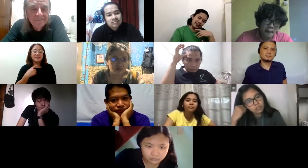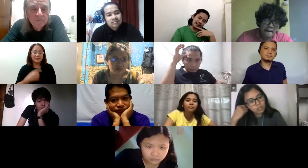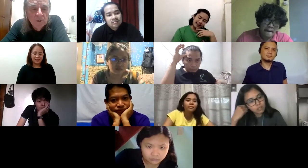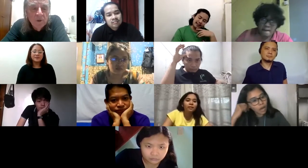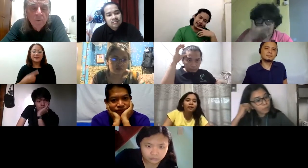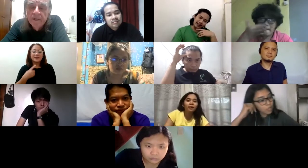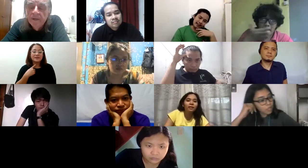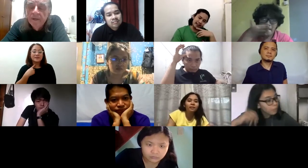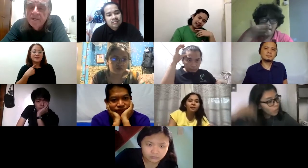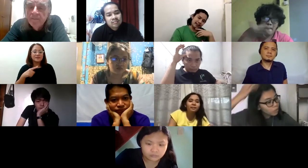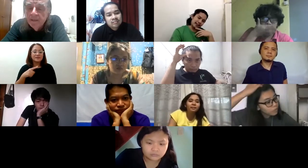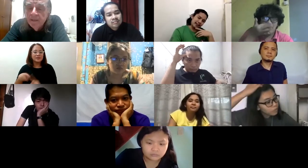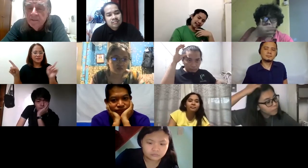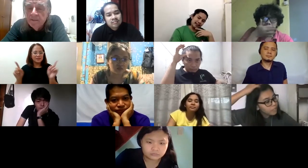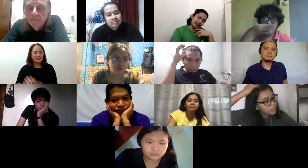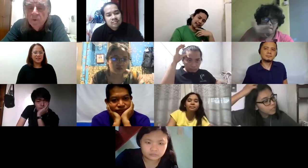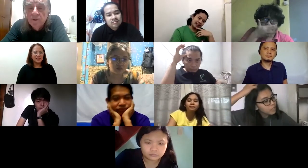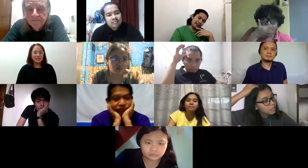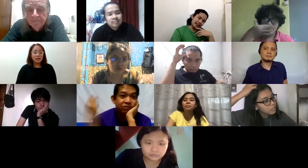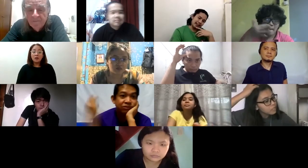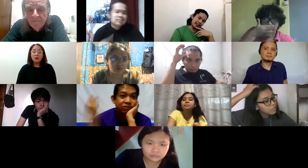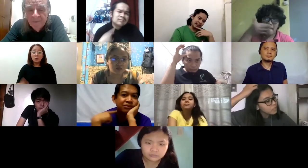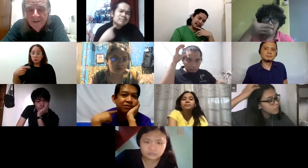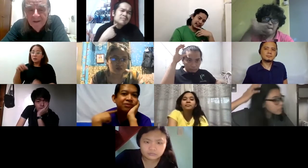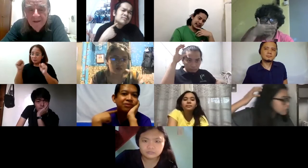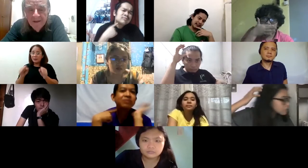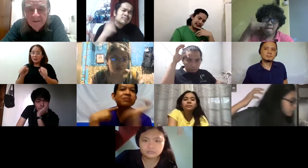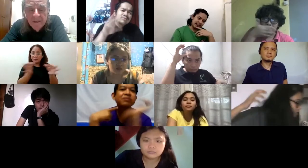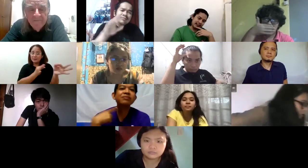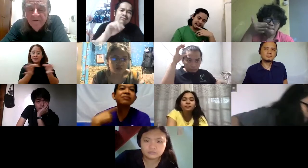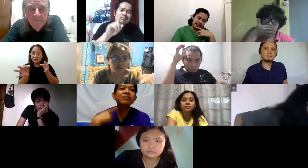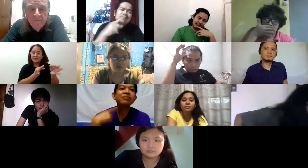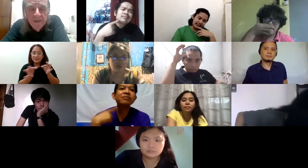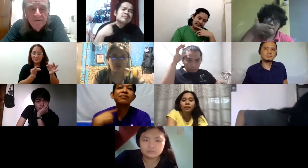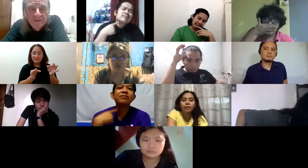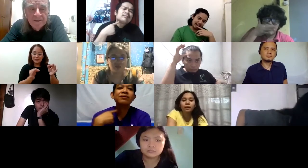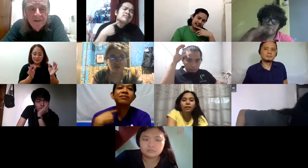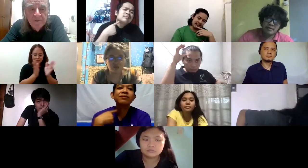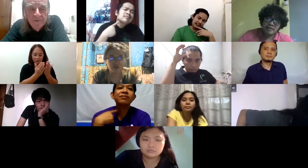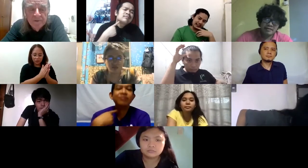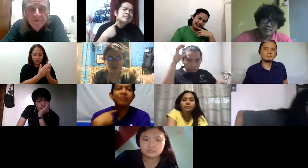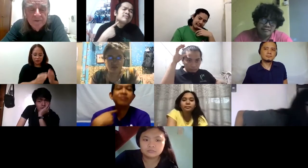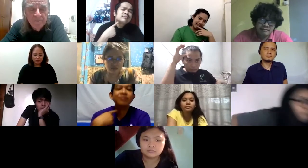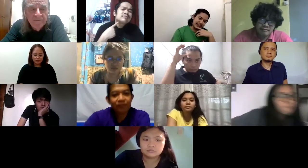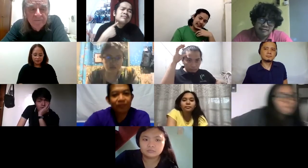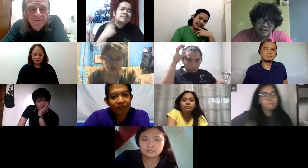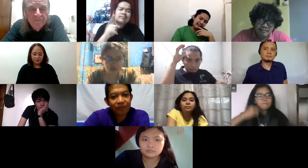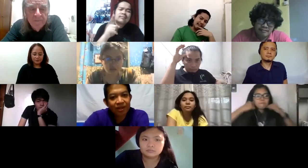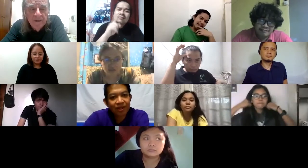So we can explain this in the book and say that Filipino Sign Language is no different from English.